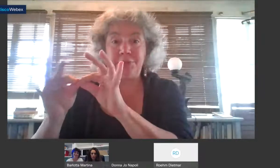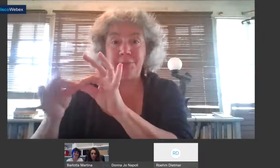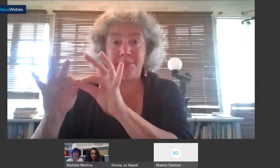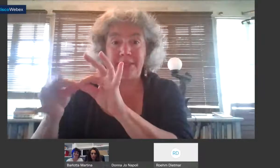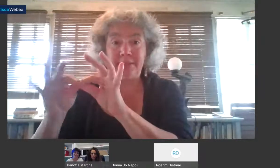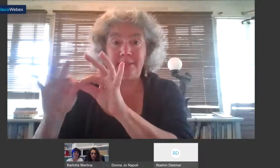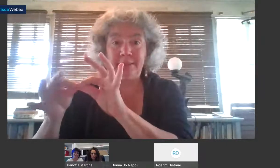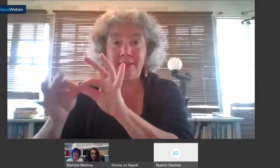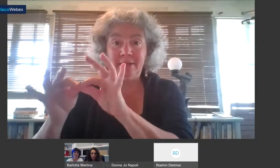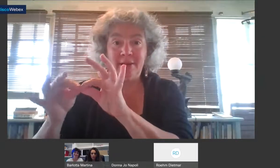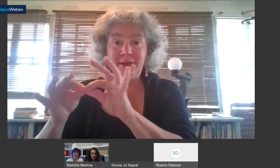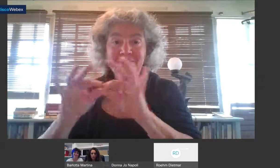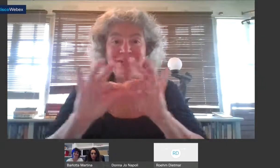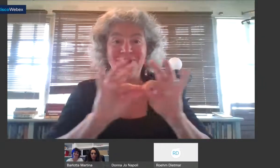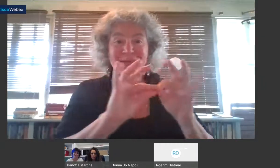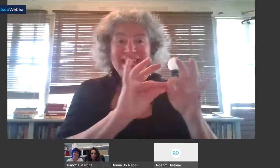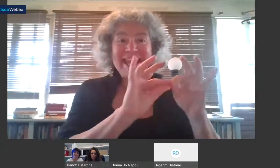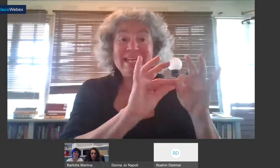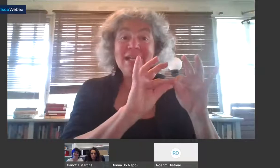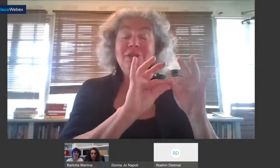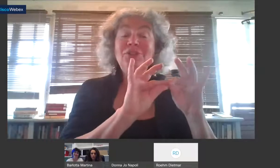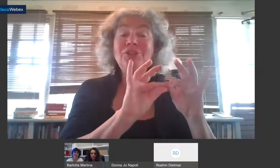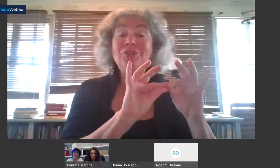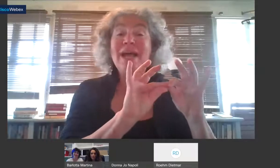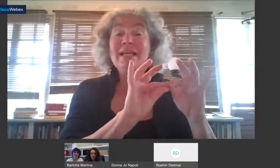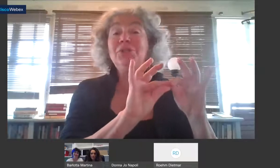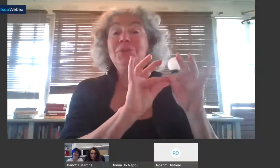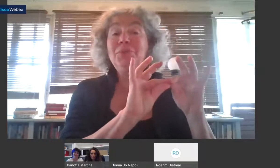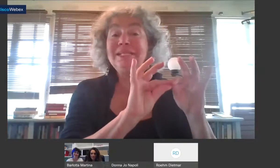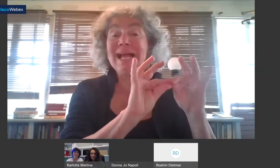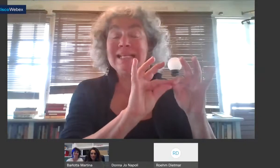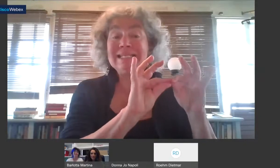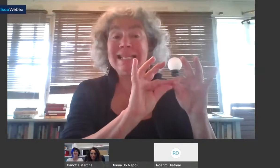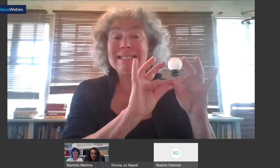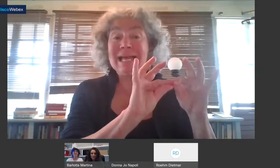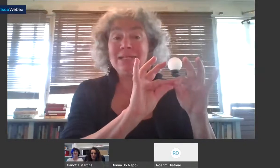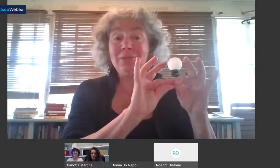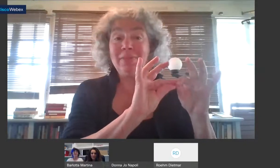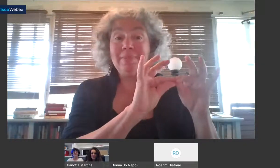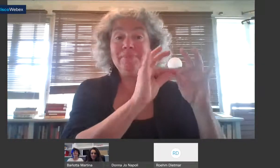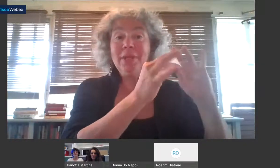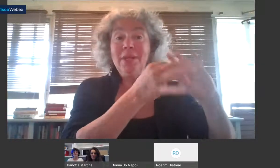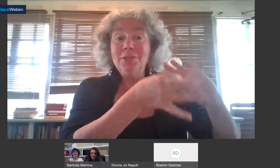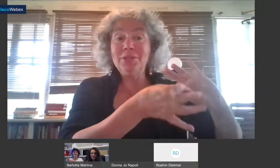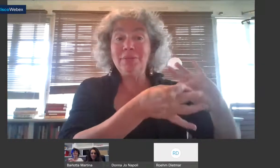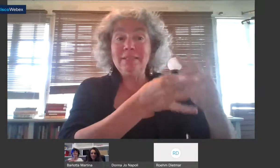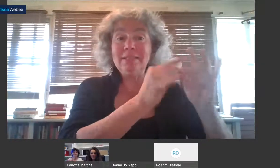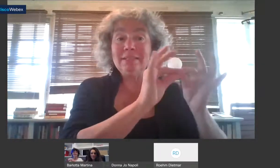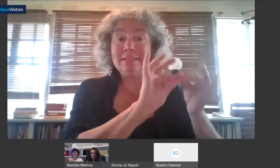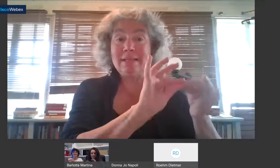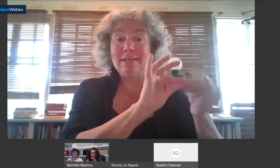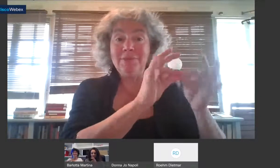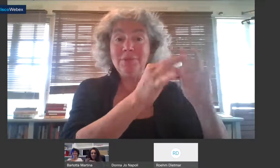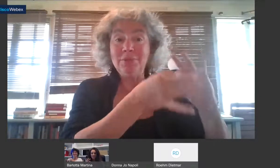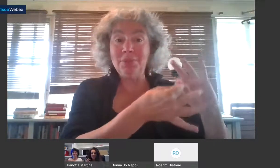interpret. Let me do them again. And you should try to do signs as I do them. So this is the sign for